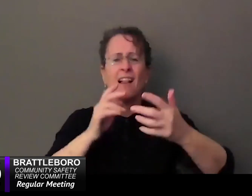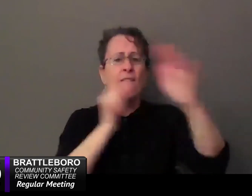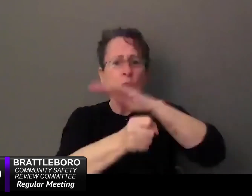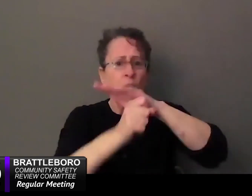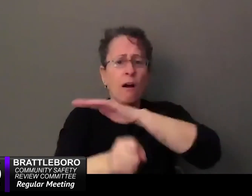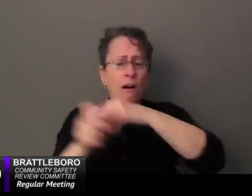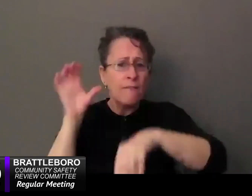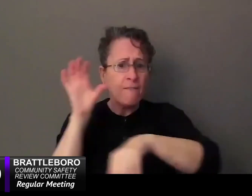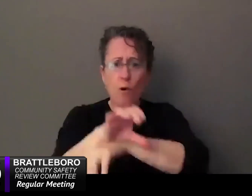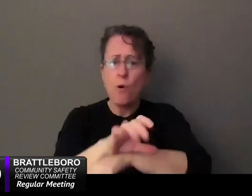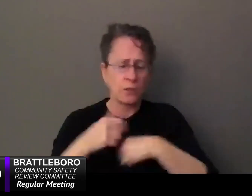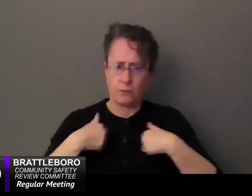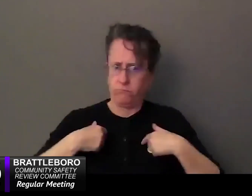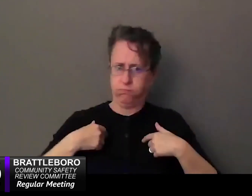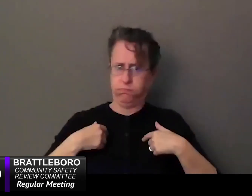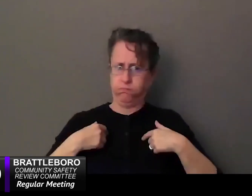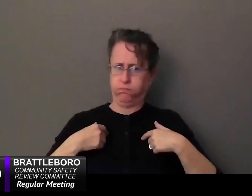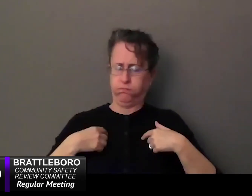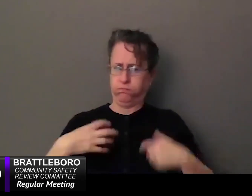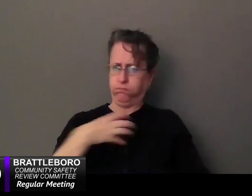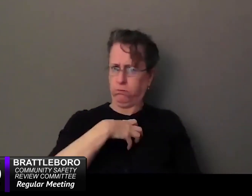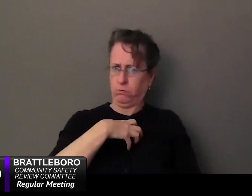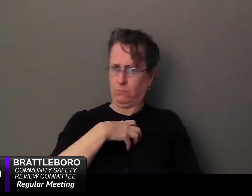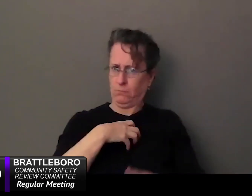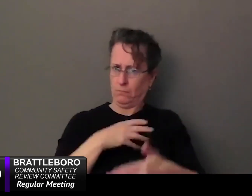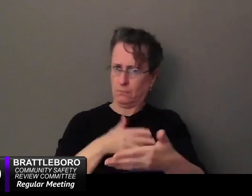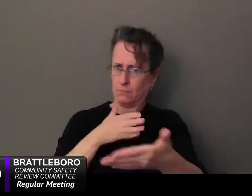which there's many forms of.